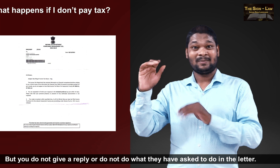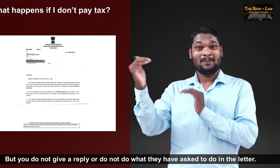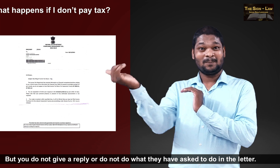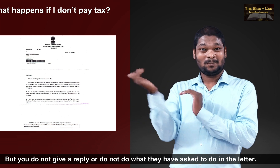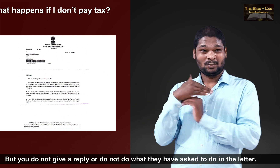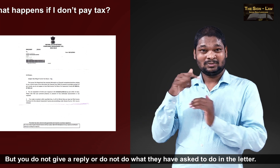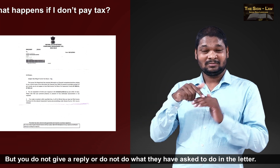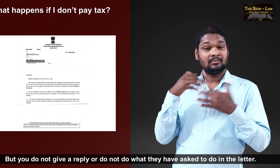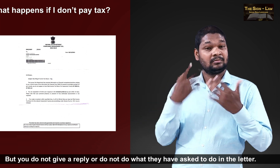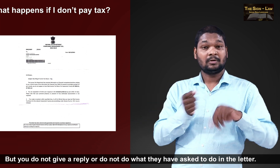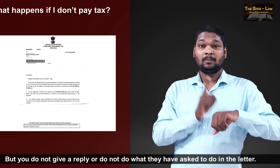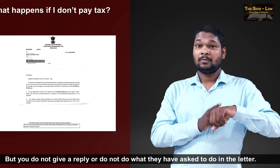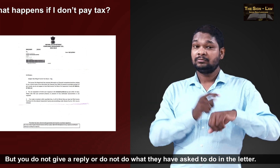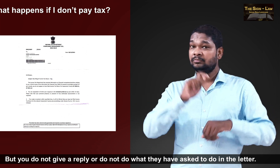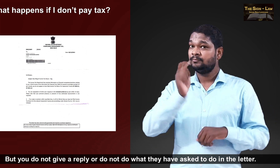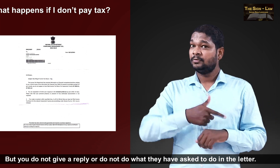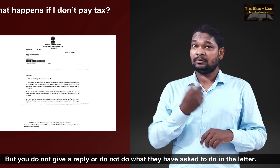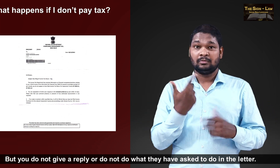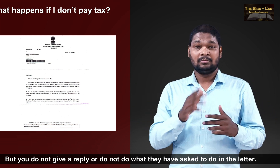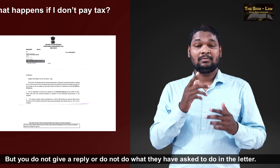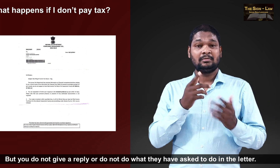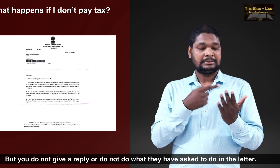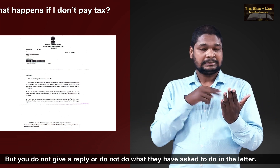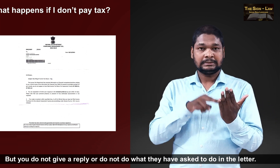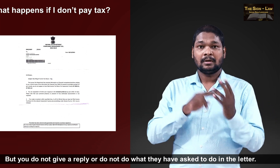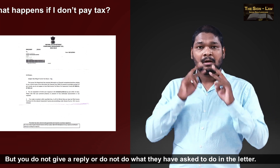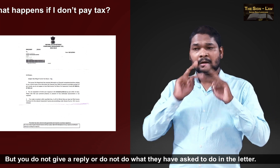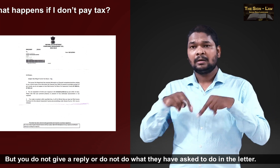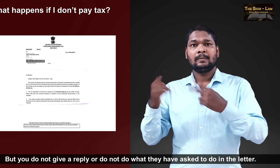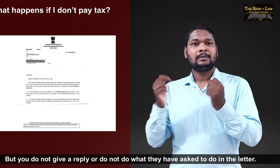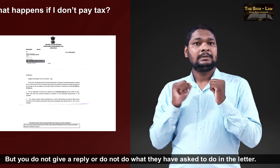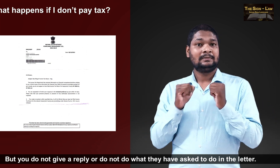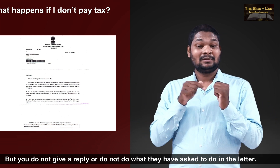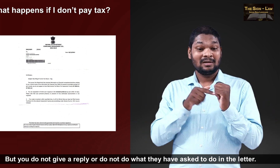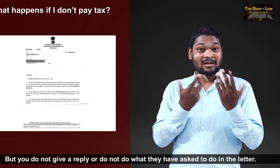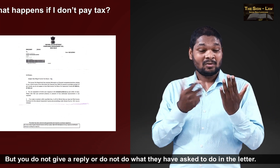but you do not give a reply or do not do what they have asked to do in the letter,